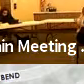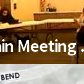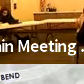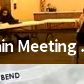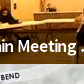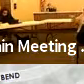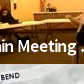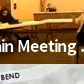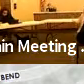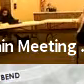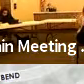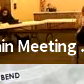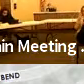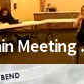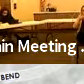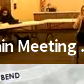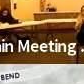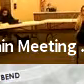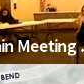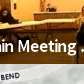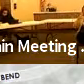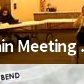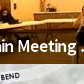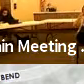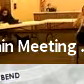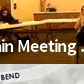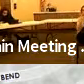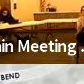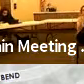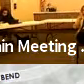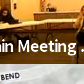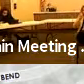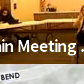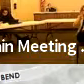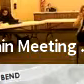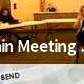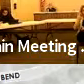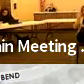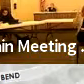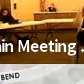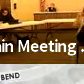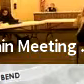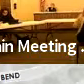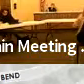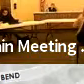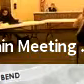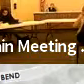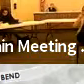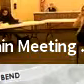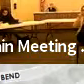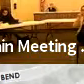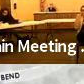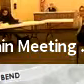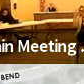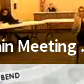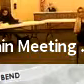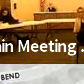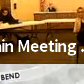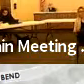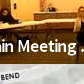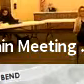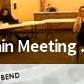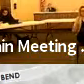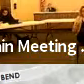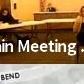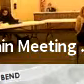Rich Rowe, just in case he had his hand raised right at the very beginning. He's since lowered it, but I'm just going to check in with him and make sure